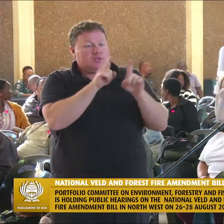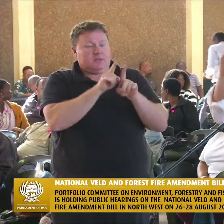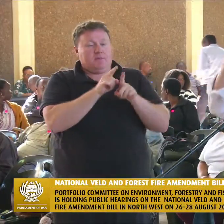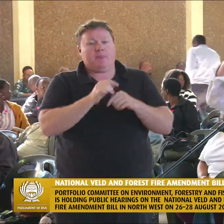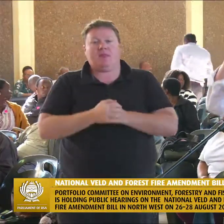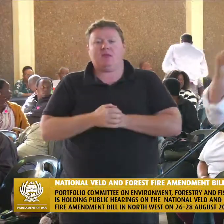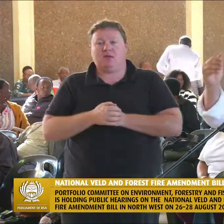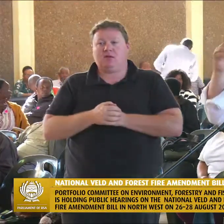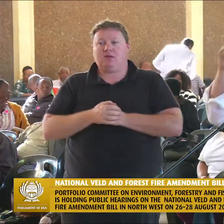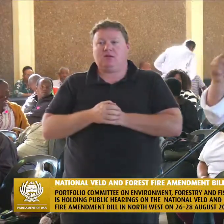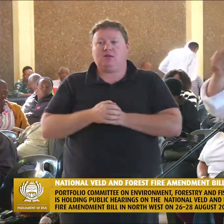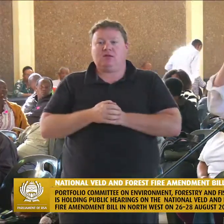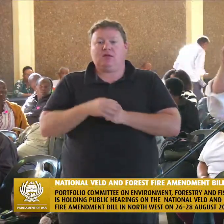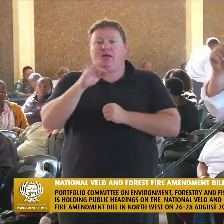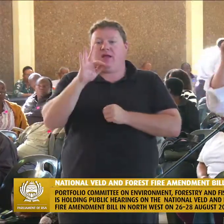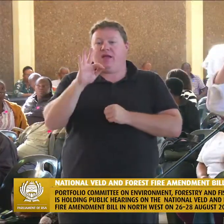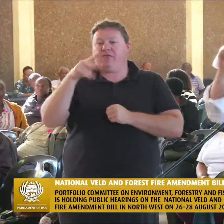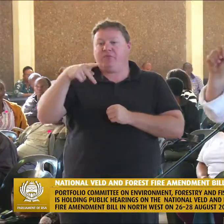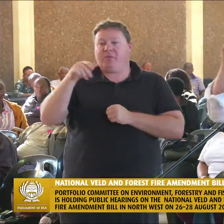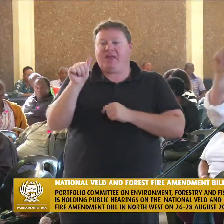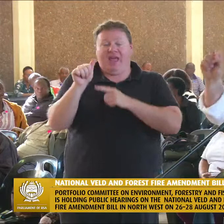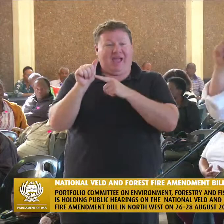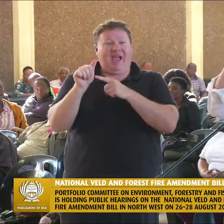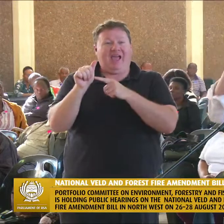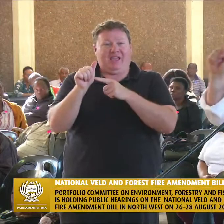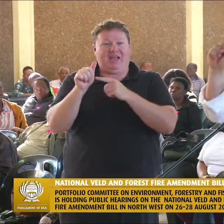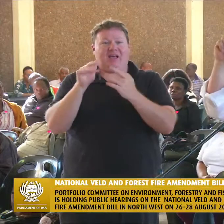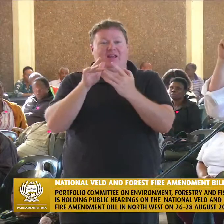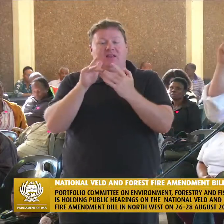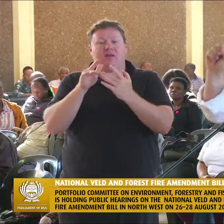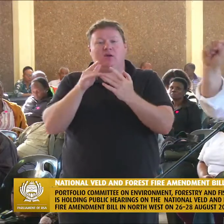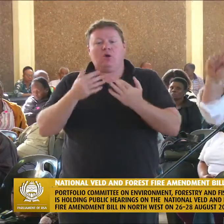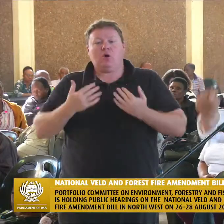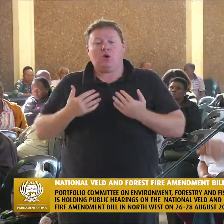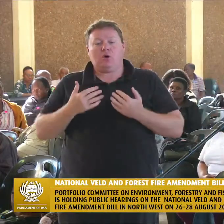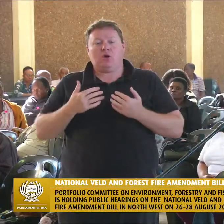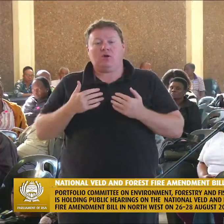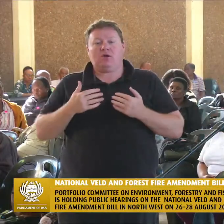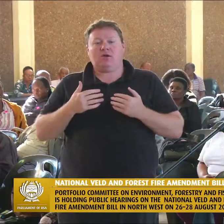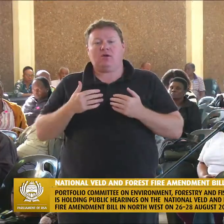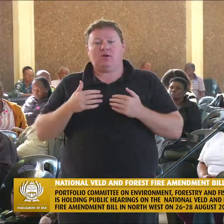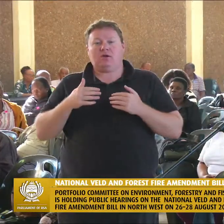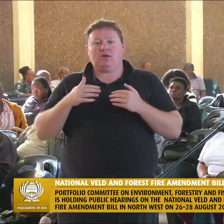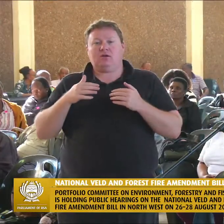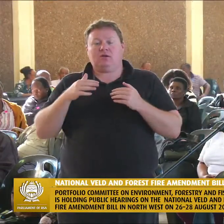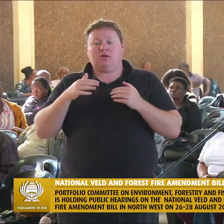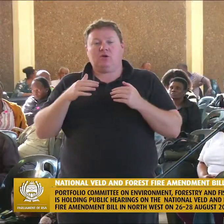and we contacted all the fbas to find out what roads were damaged by the floods